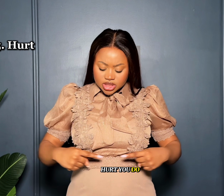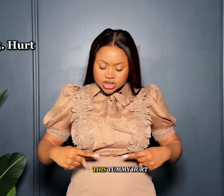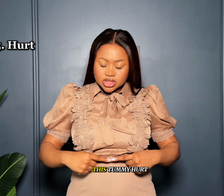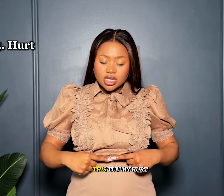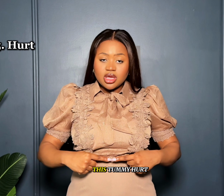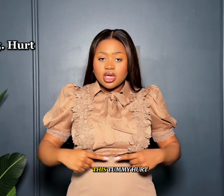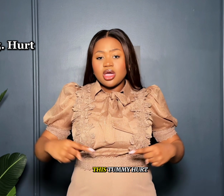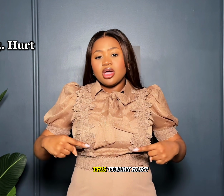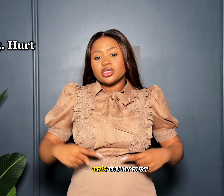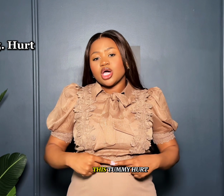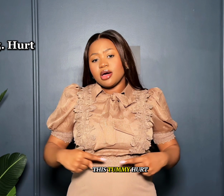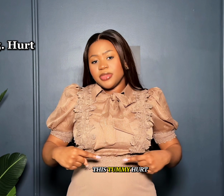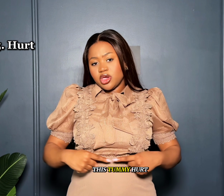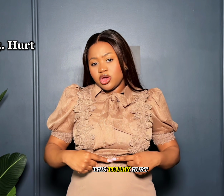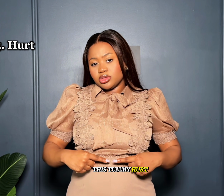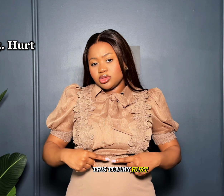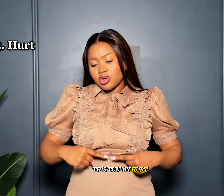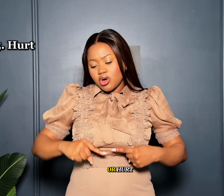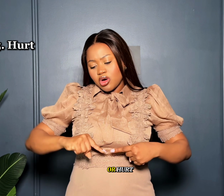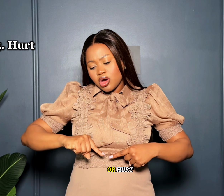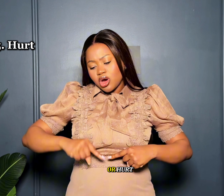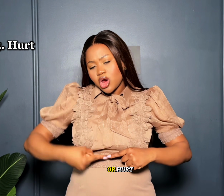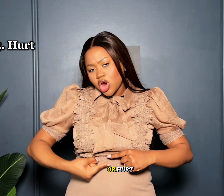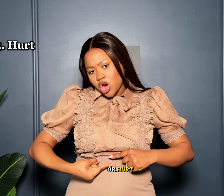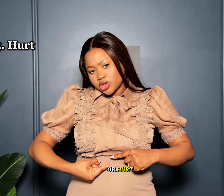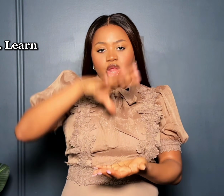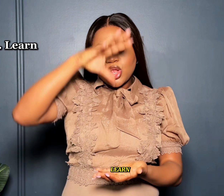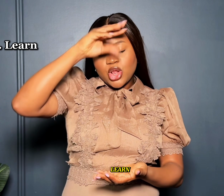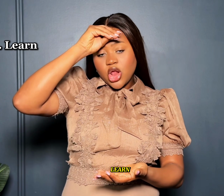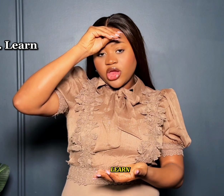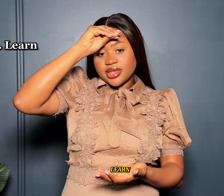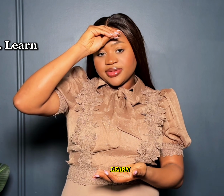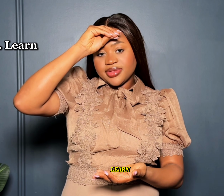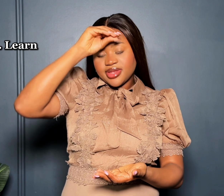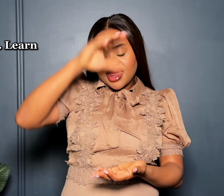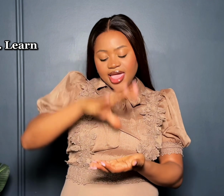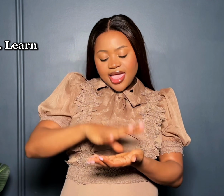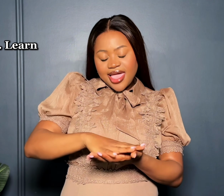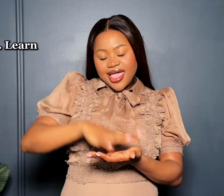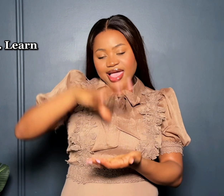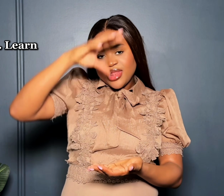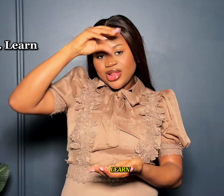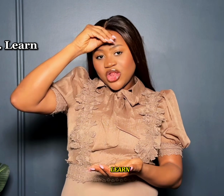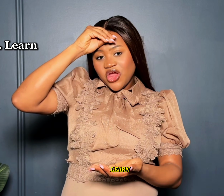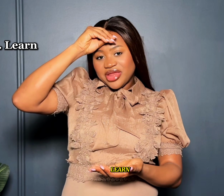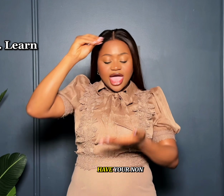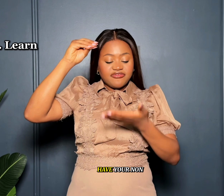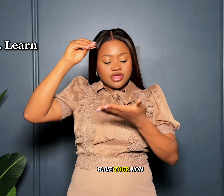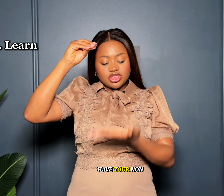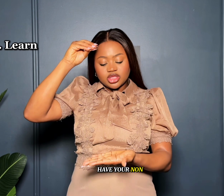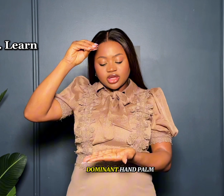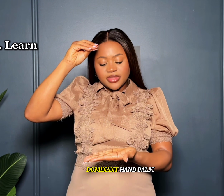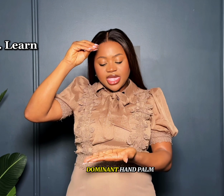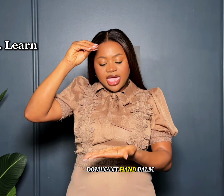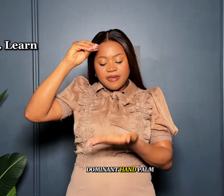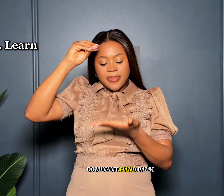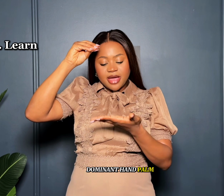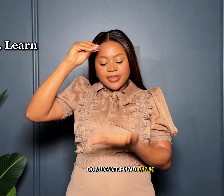this. Tummy hurt or hurt. Learn. Learn. Have your non-dominant hand palm like